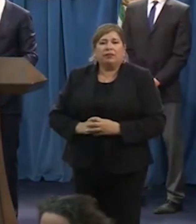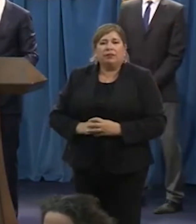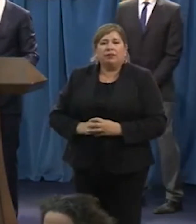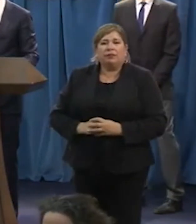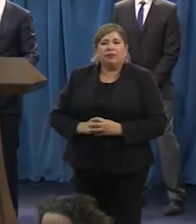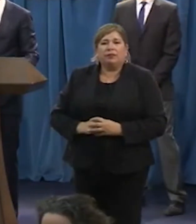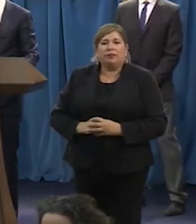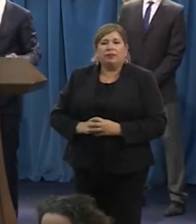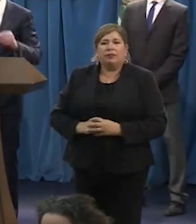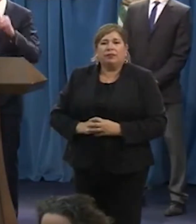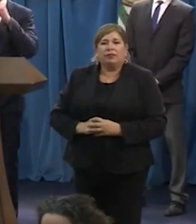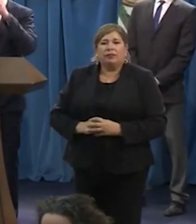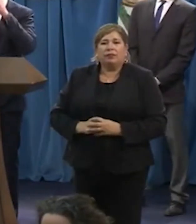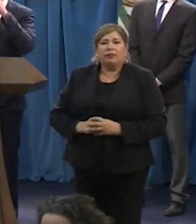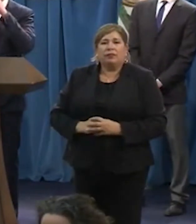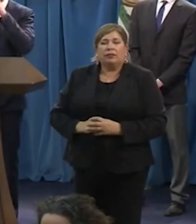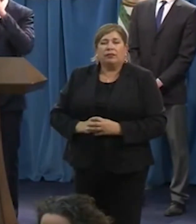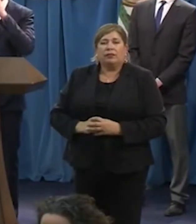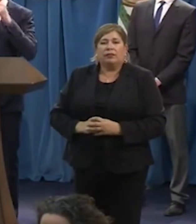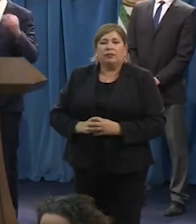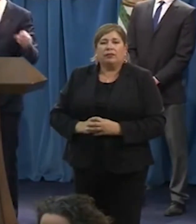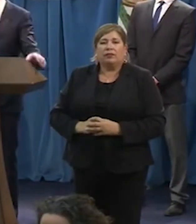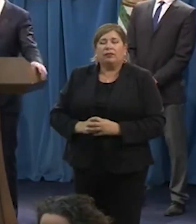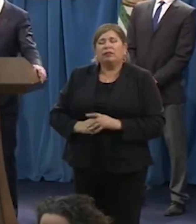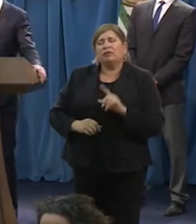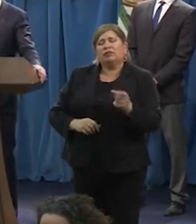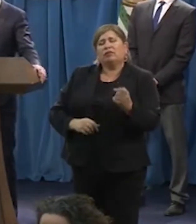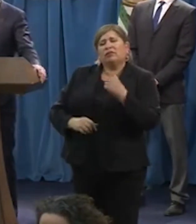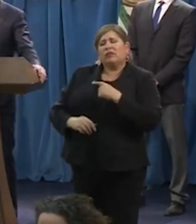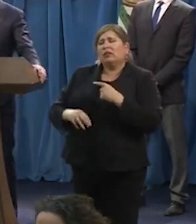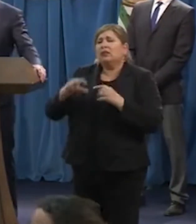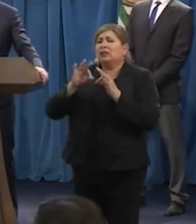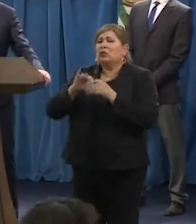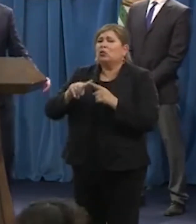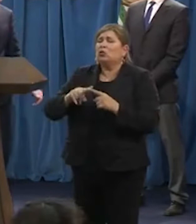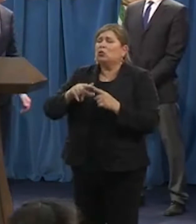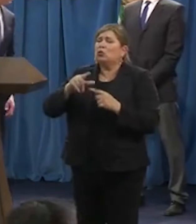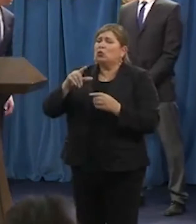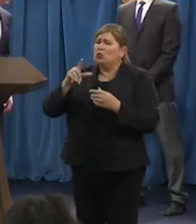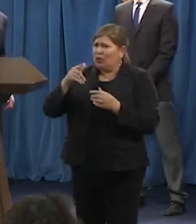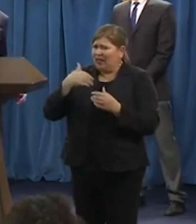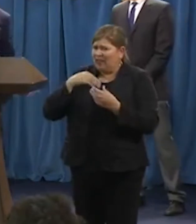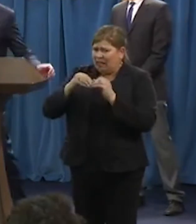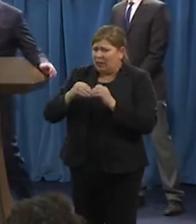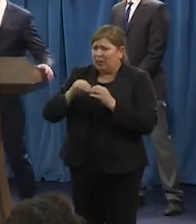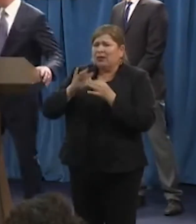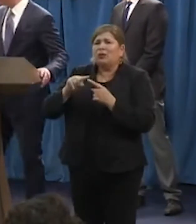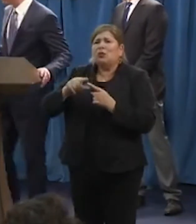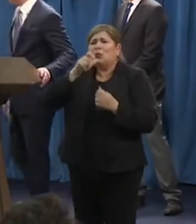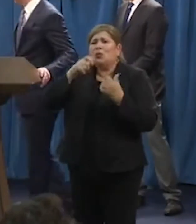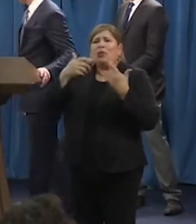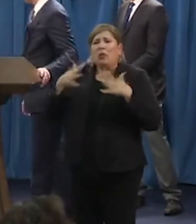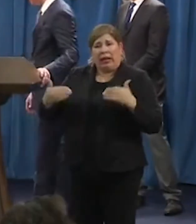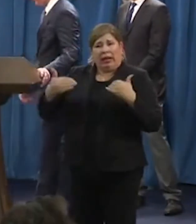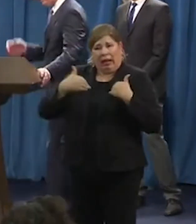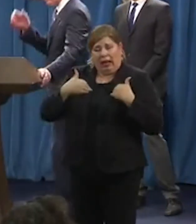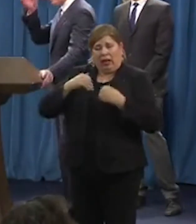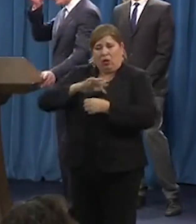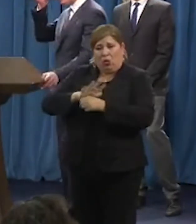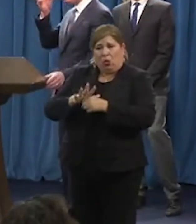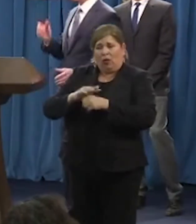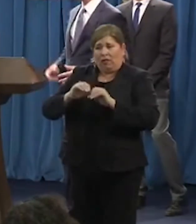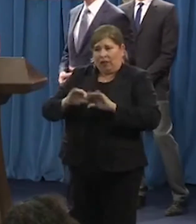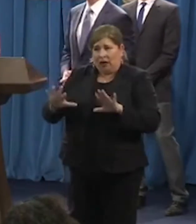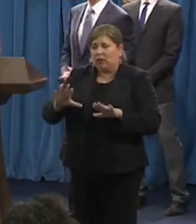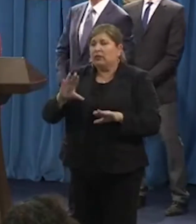have any numbers on the people who have the coronavirus and are not healthy? I'll leave that. Dr. Angel, do you have that